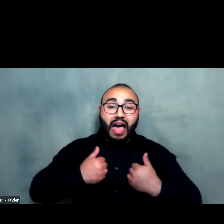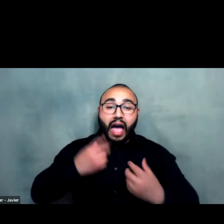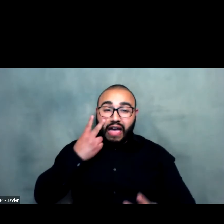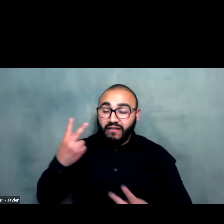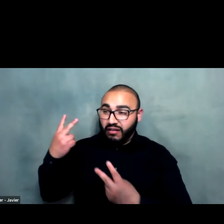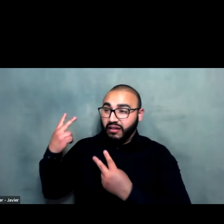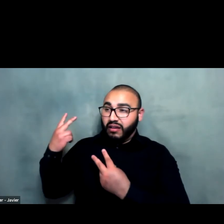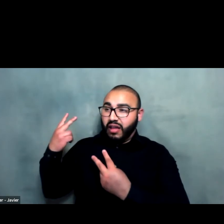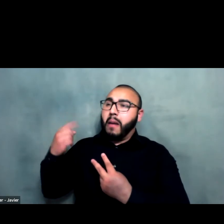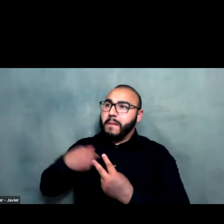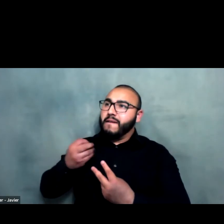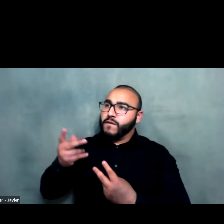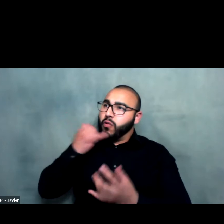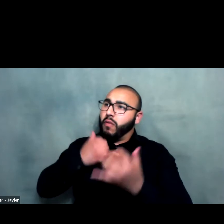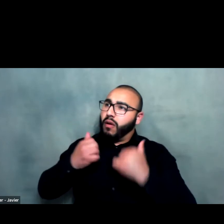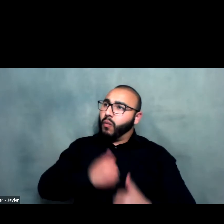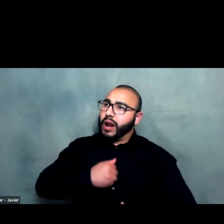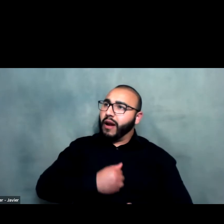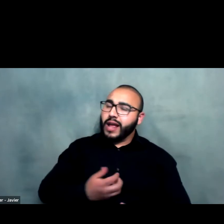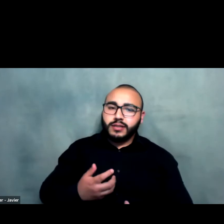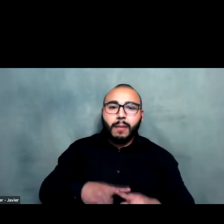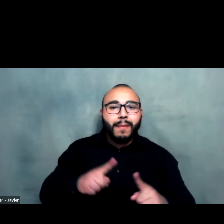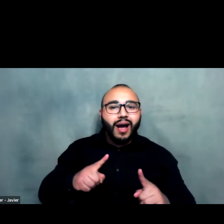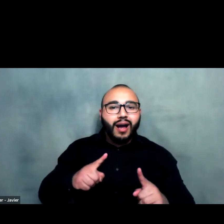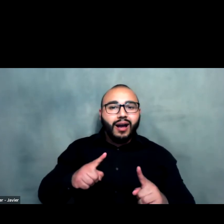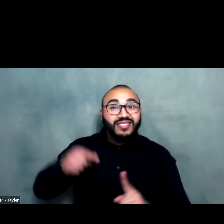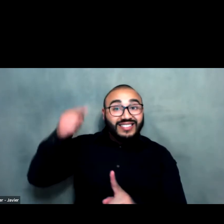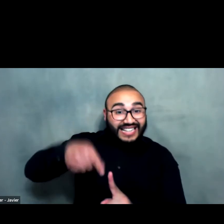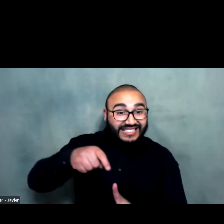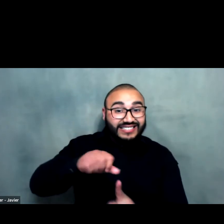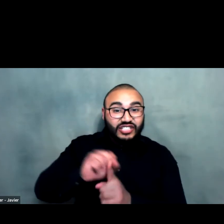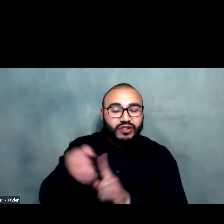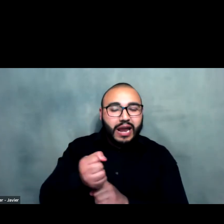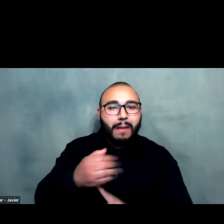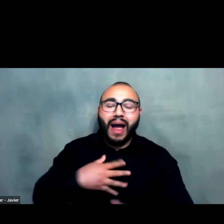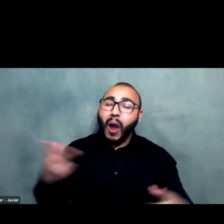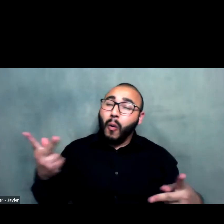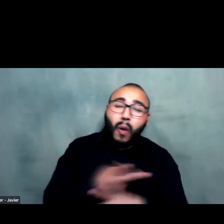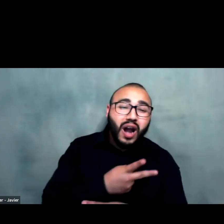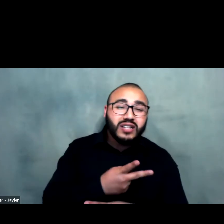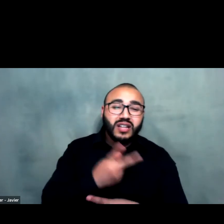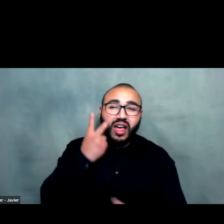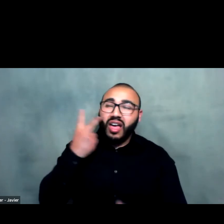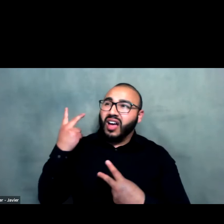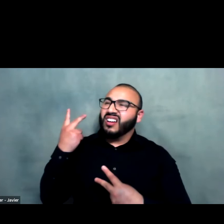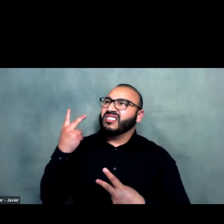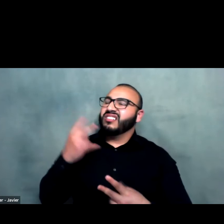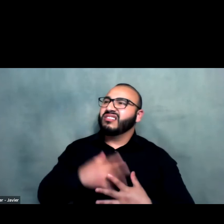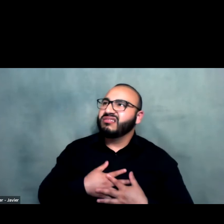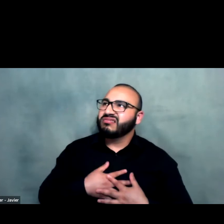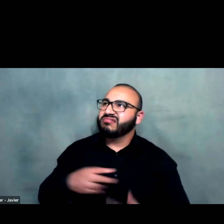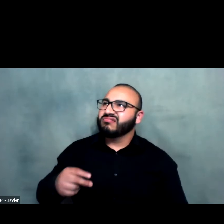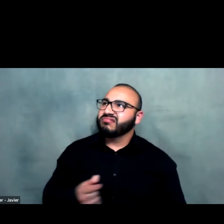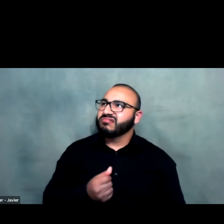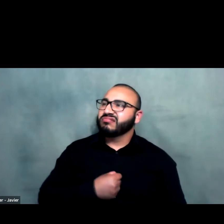this, my regret is just in general in life when I just didn't speak up, when I didn't stand up for myself, when I was